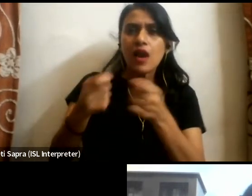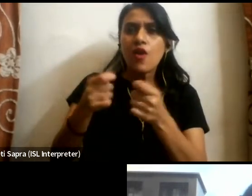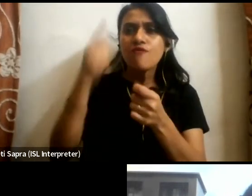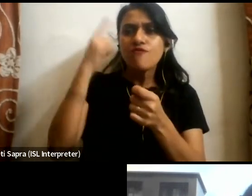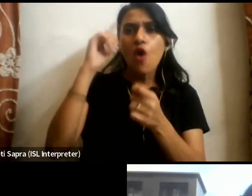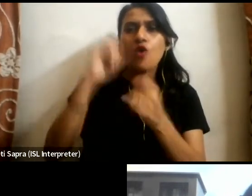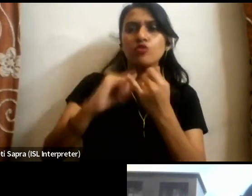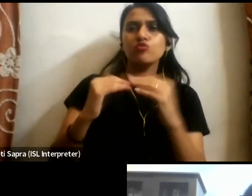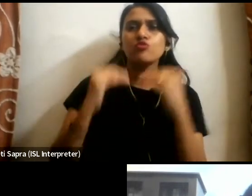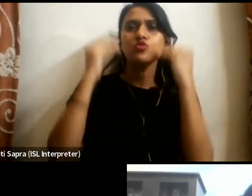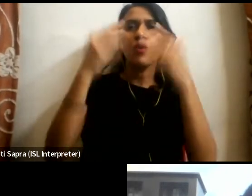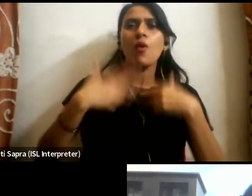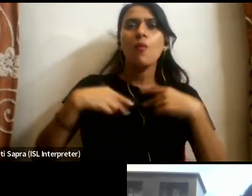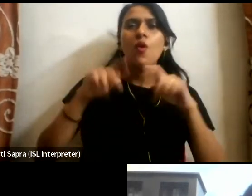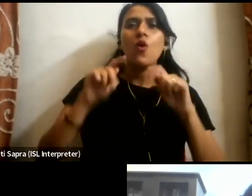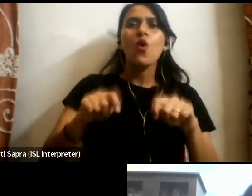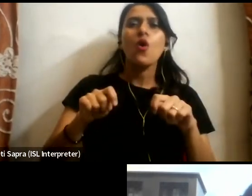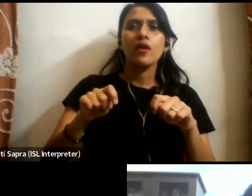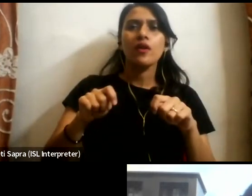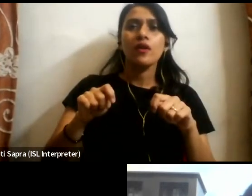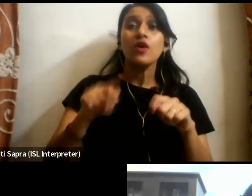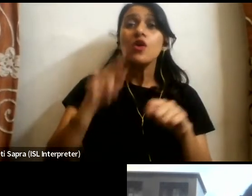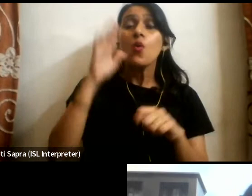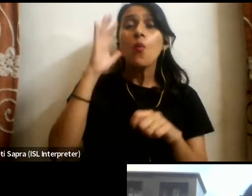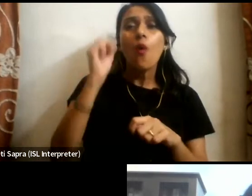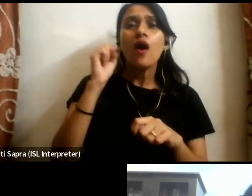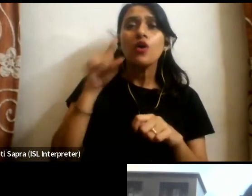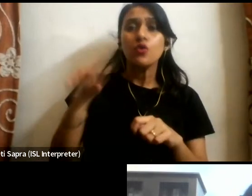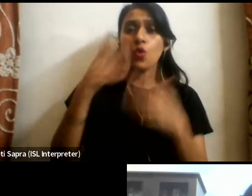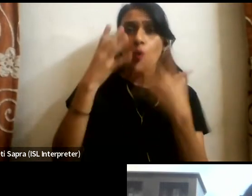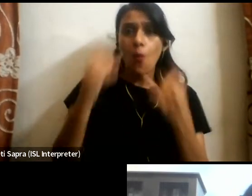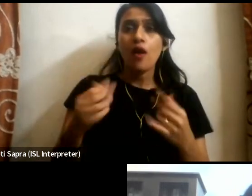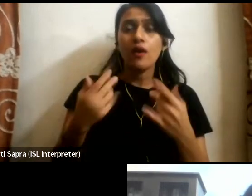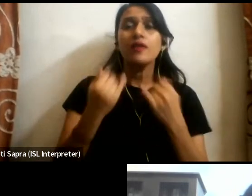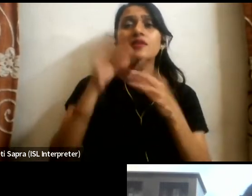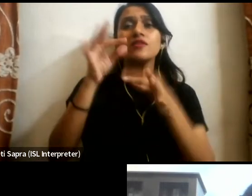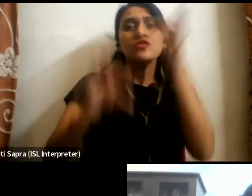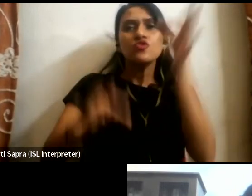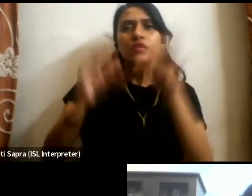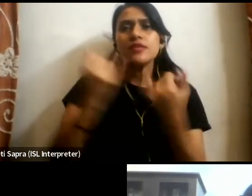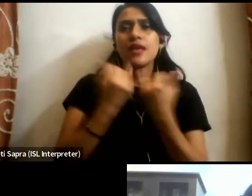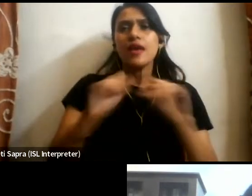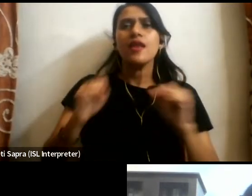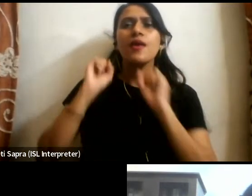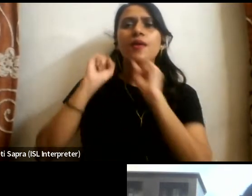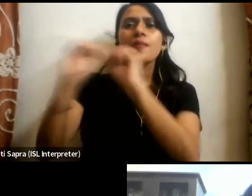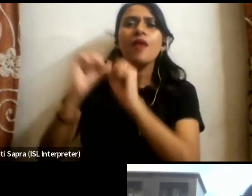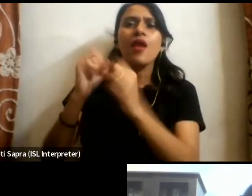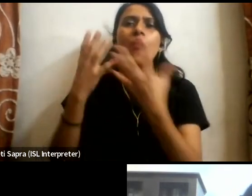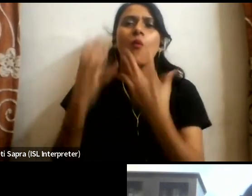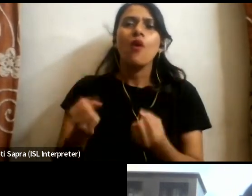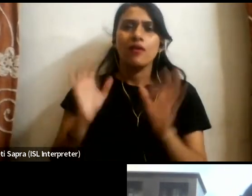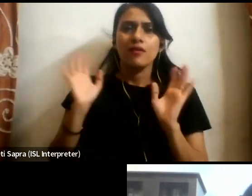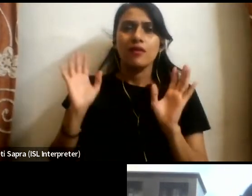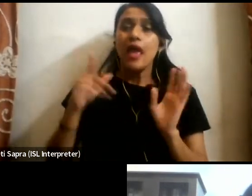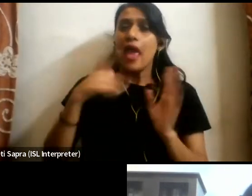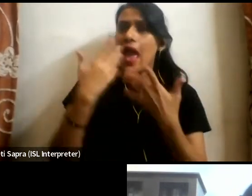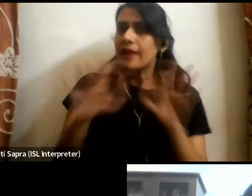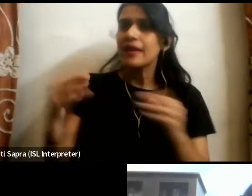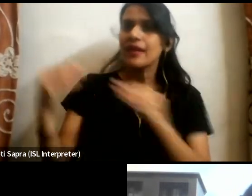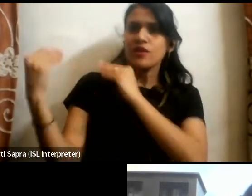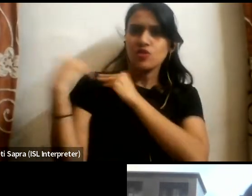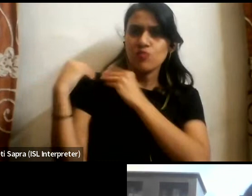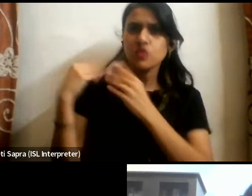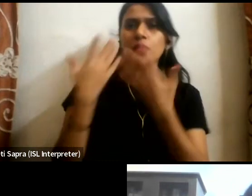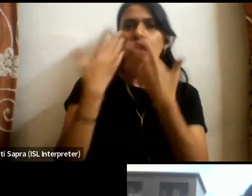Court. Similarly, because you need to protect judicial independence, therefore you cannot ask for any kind of accountability or transparency